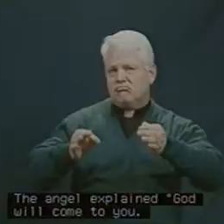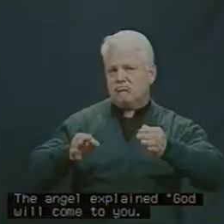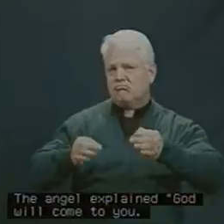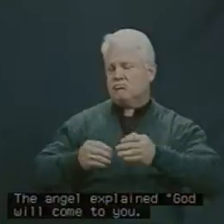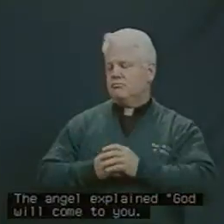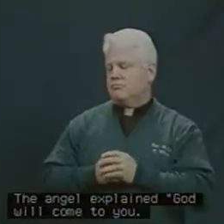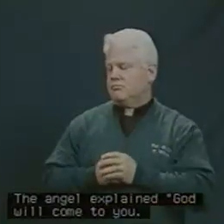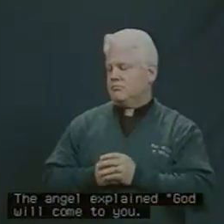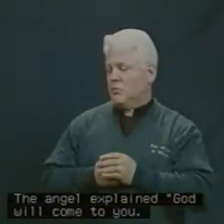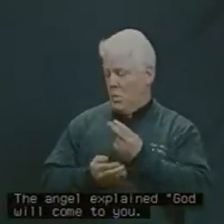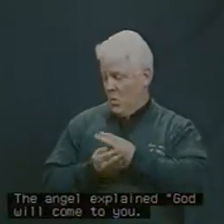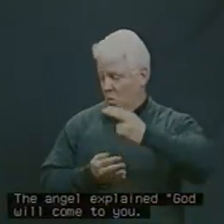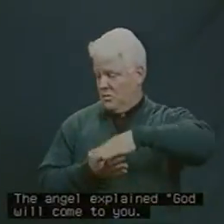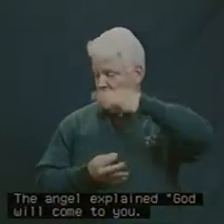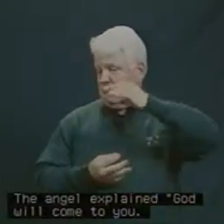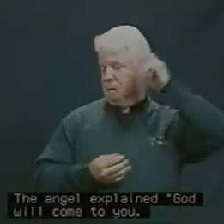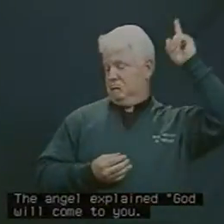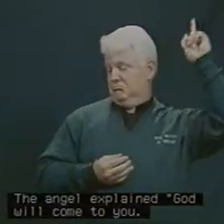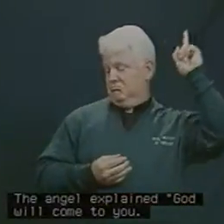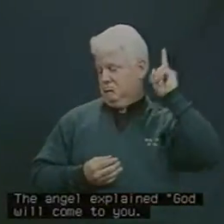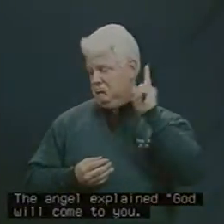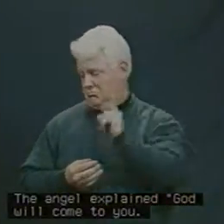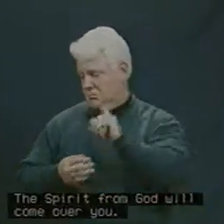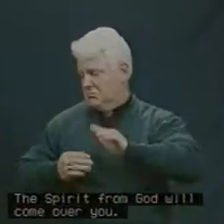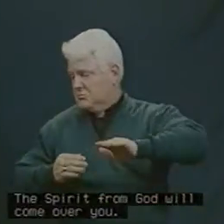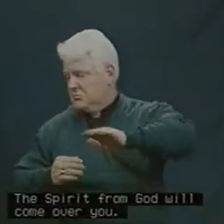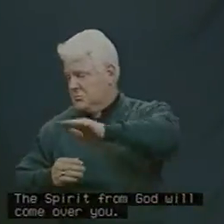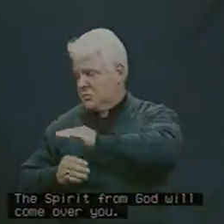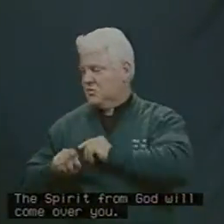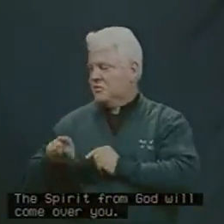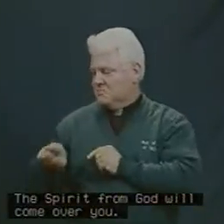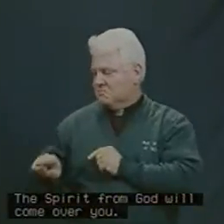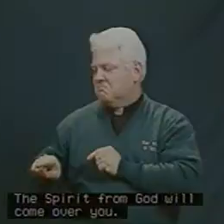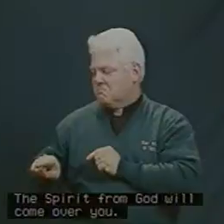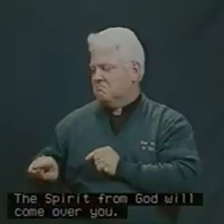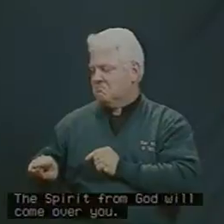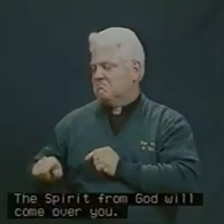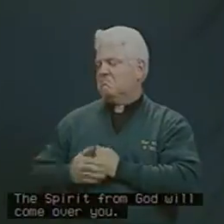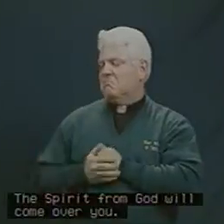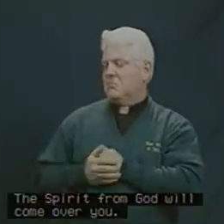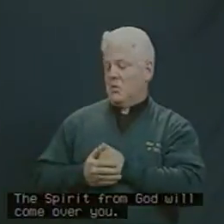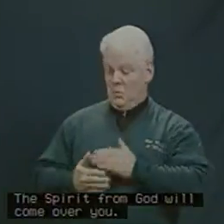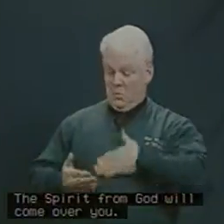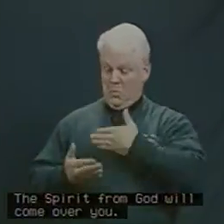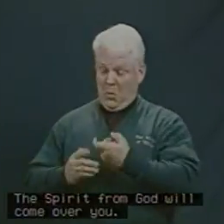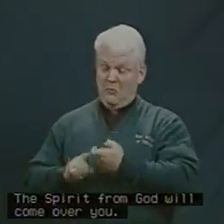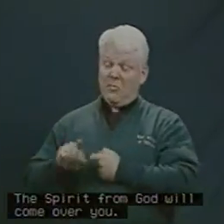The angel explained. God will come to you. The Spirit from God will come over you.